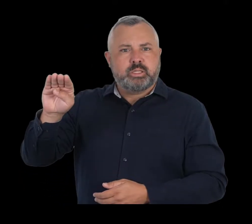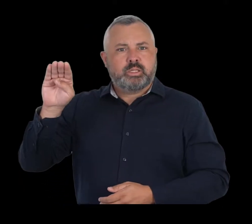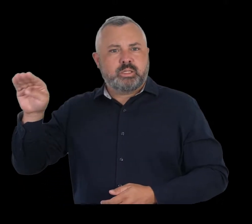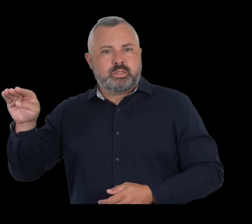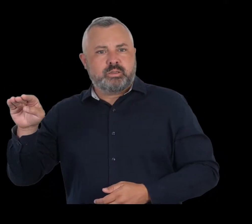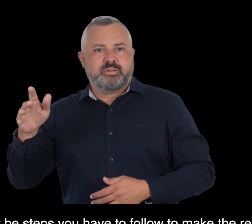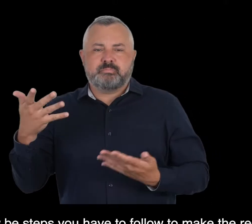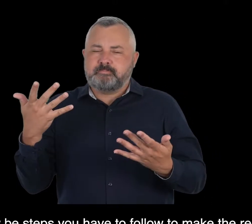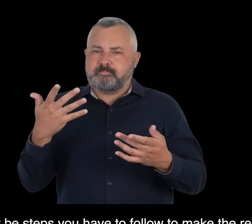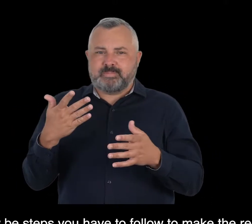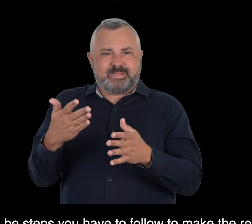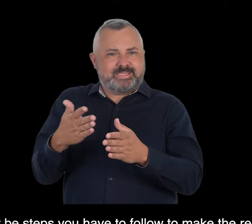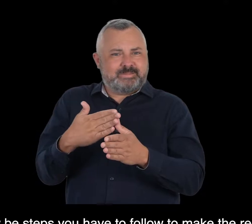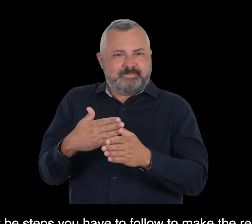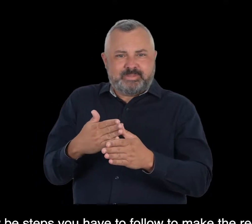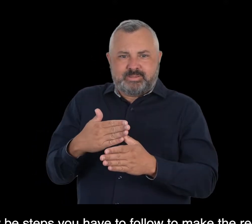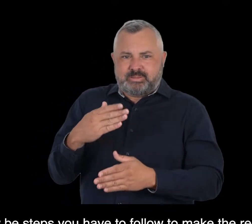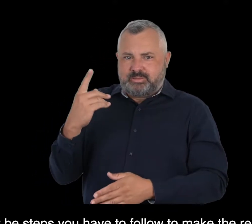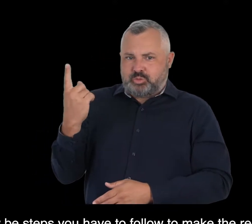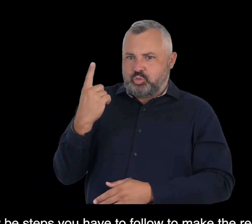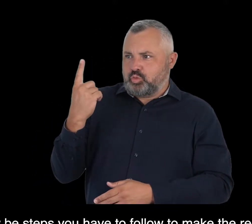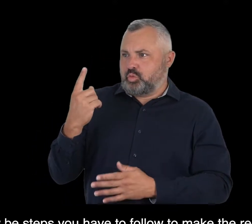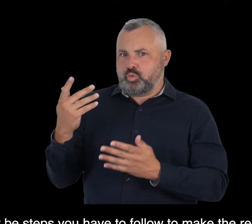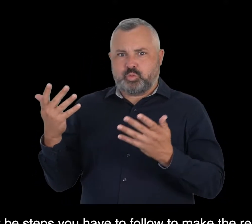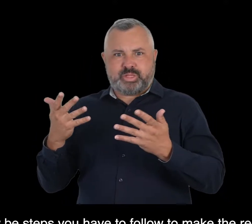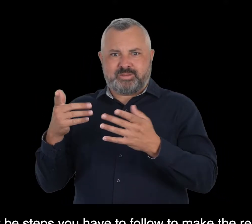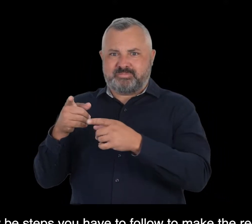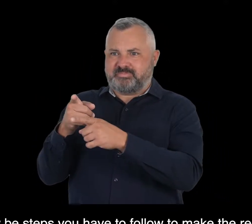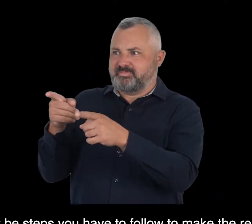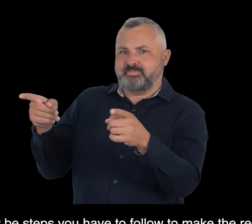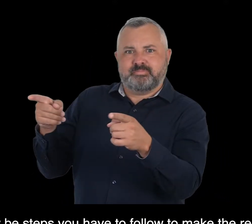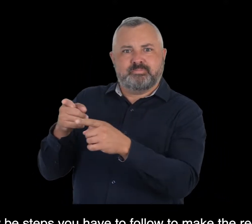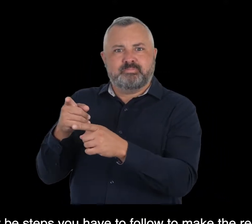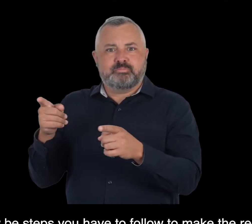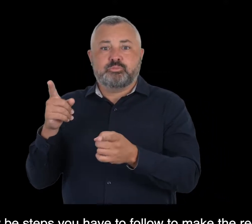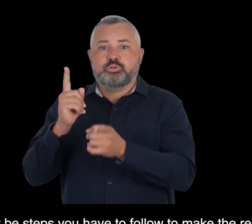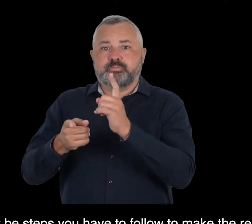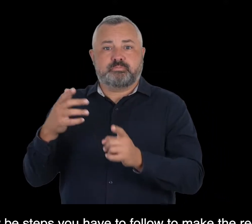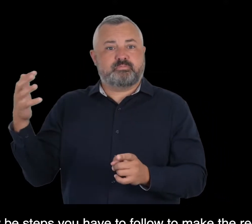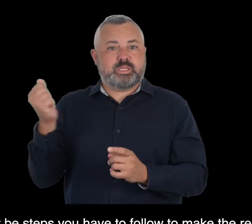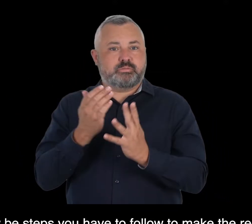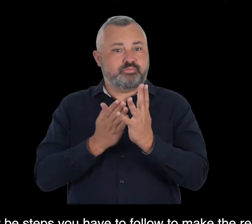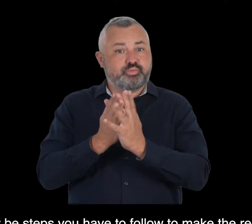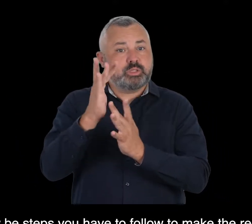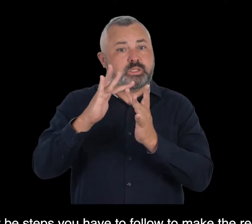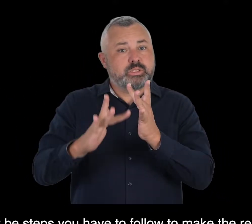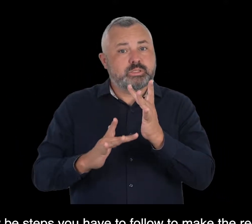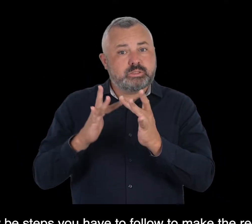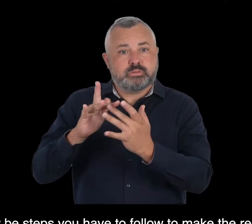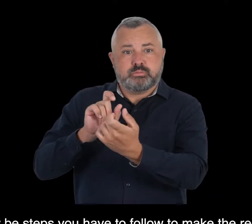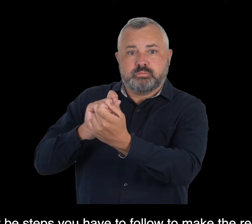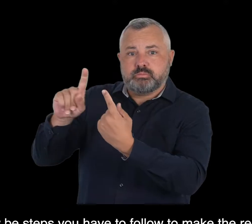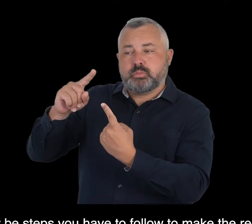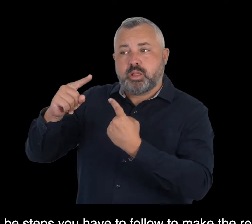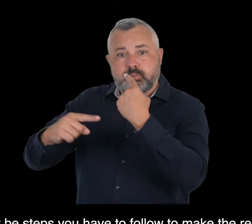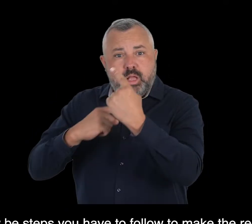Step 5. How do they need to hear it? There may be steps you have to follow to